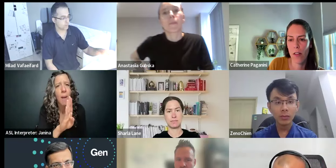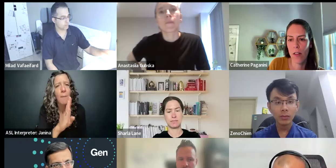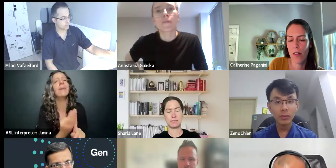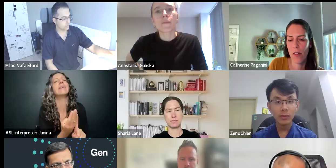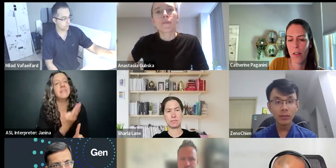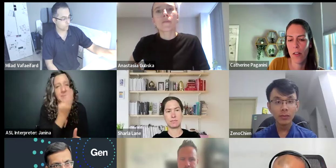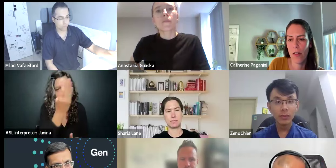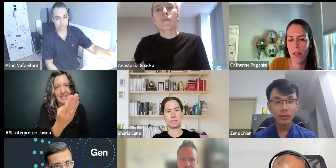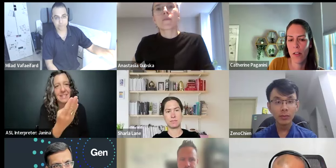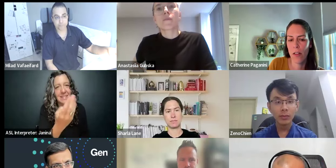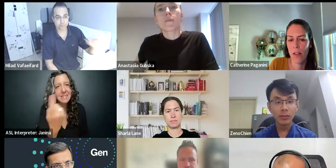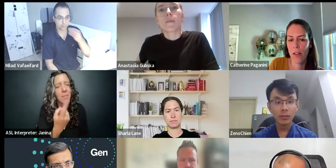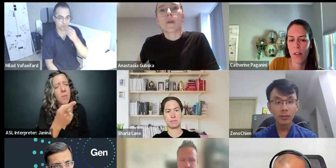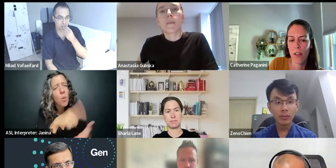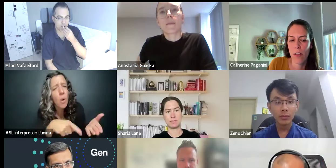you and Rob submitted. What was that?